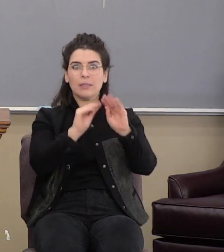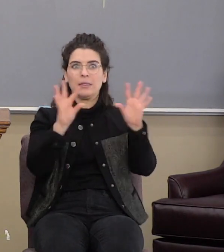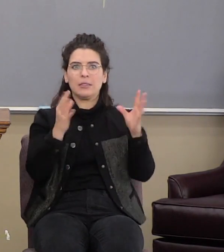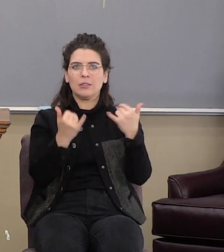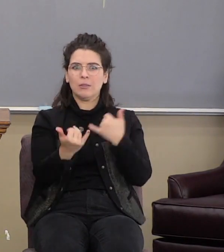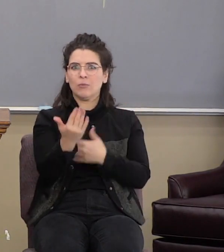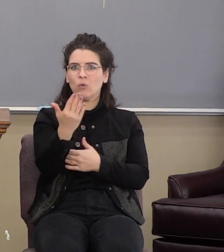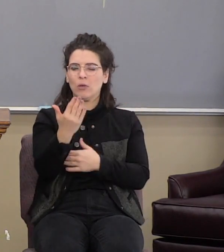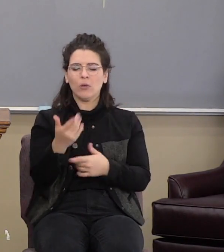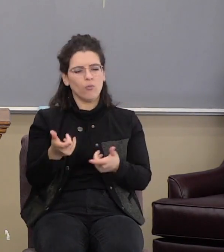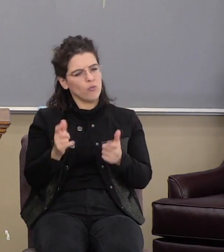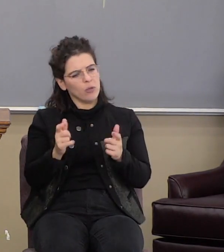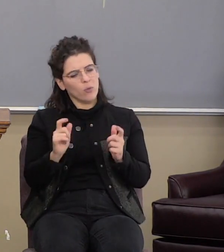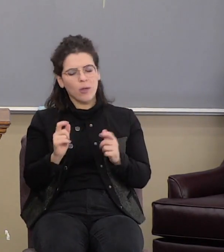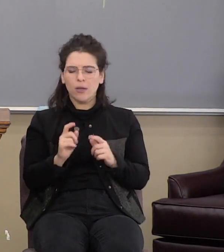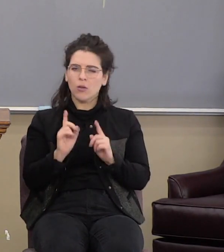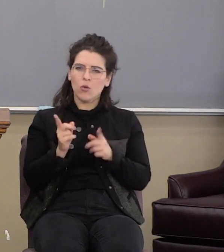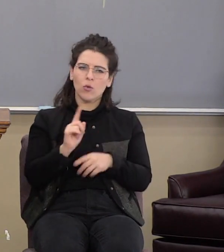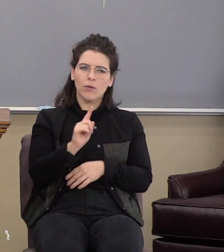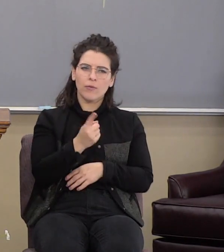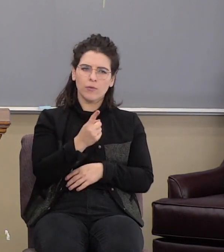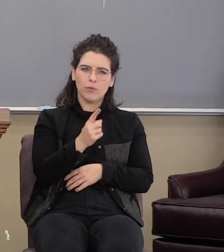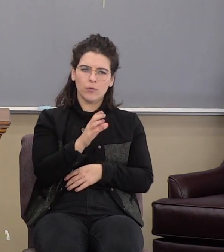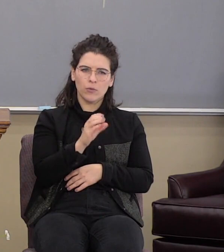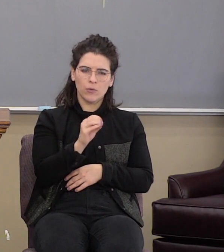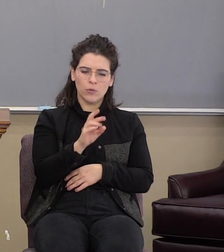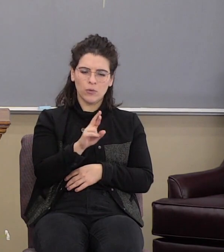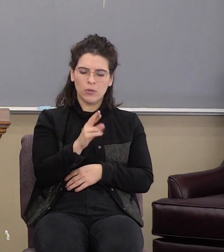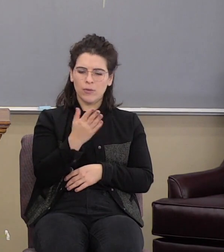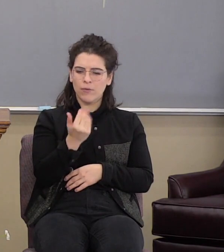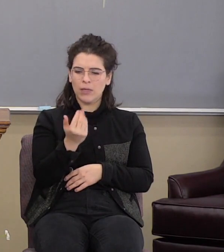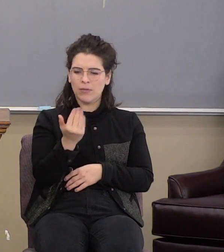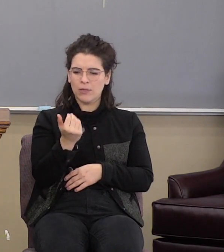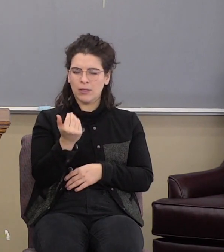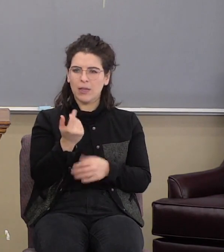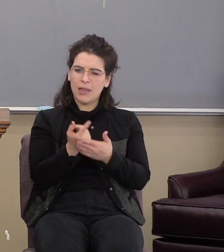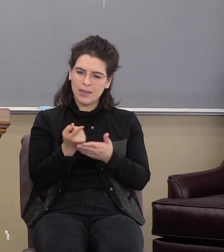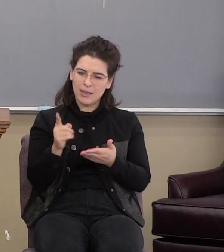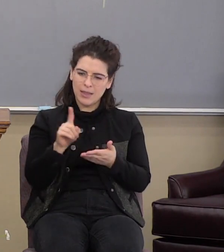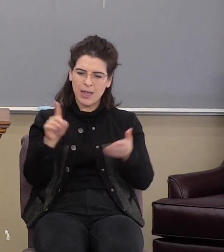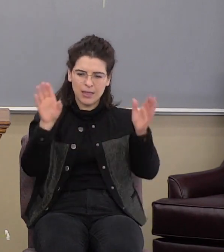real quick, 1 Corinthians chapter 15, last